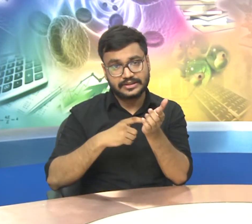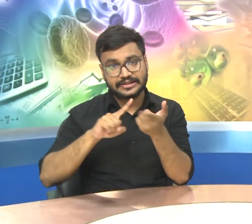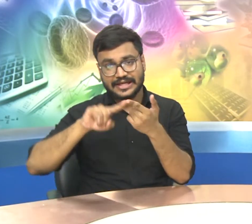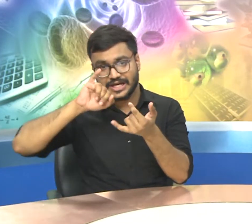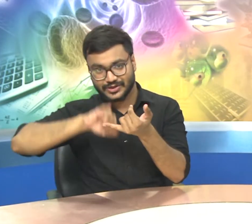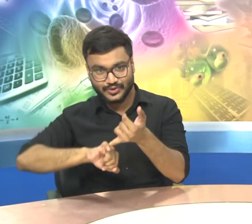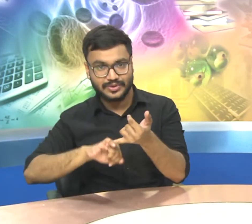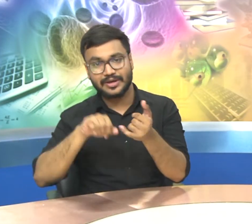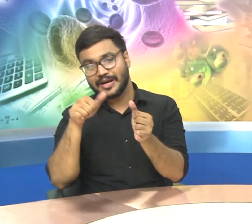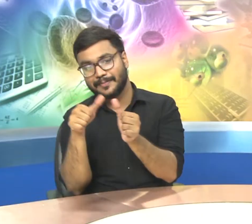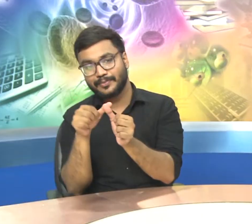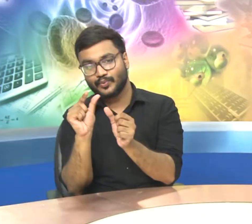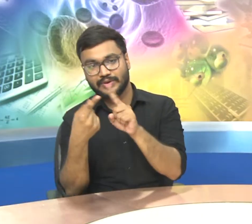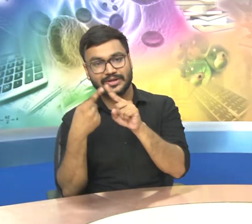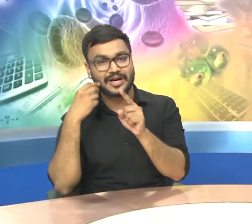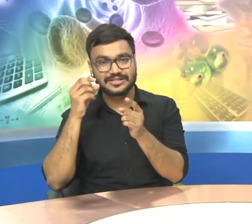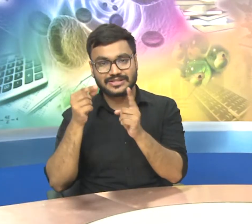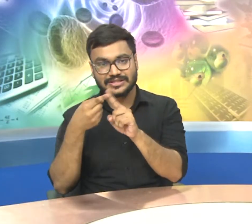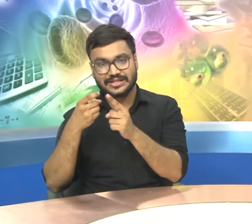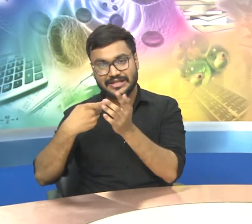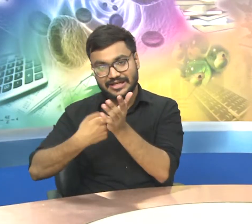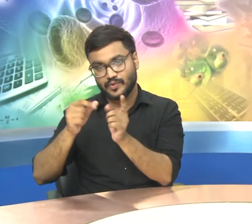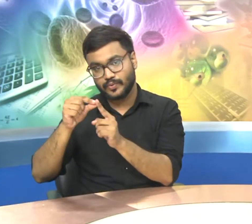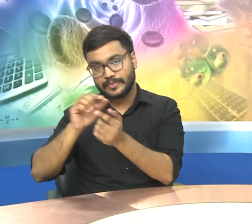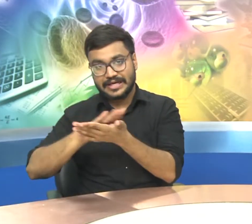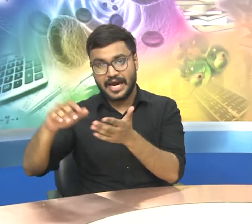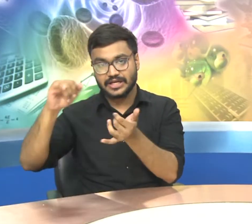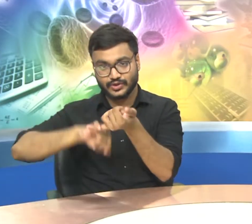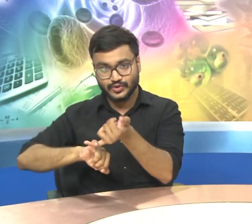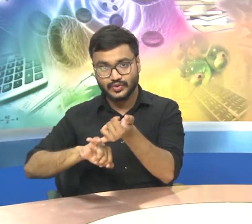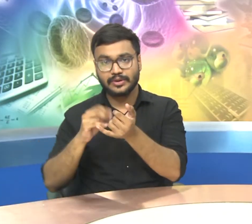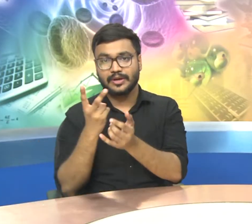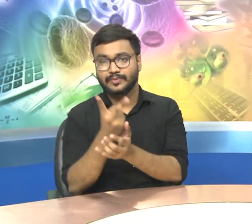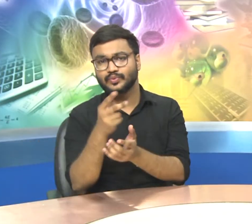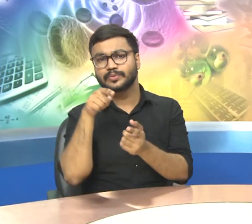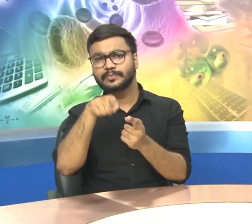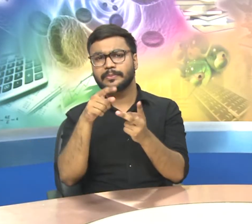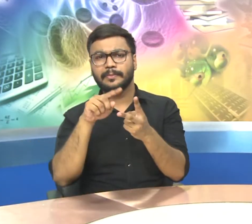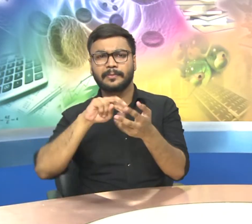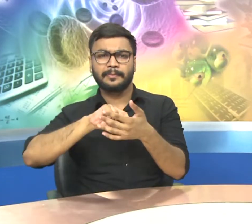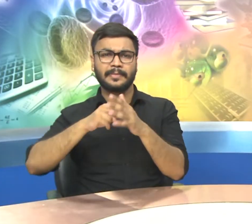producers or autotrophs.